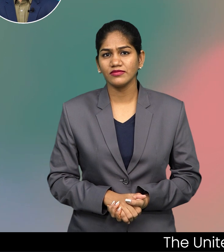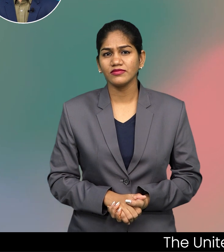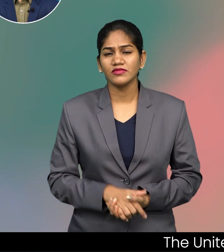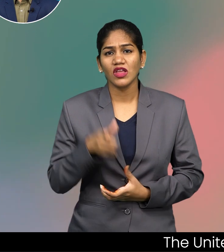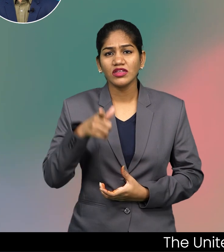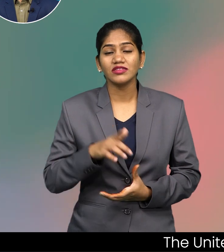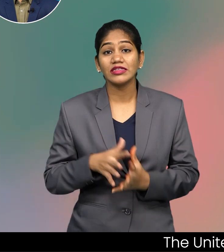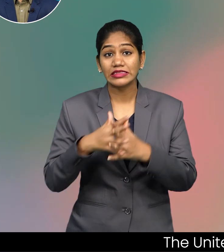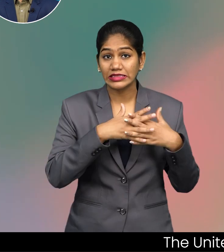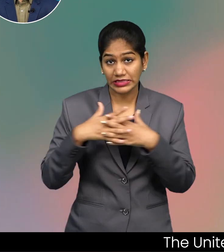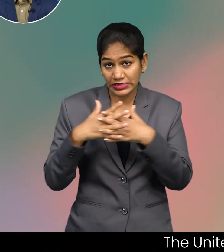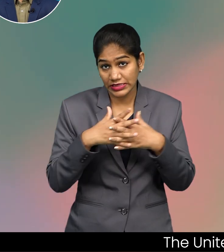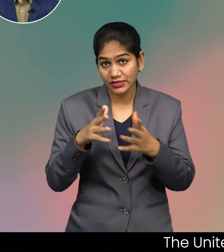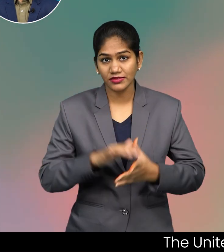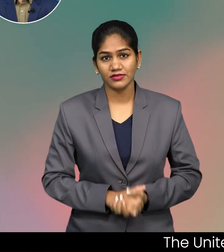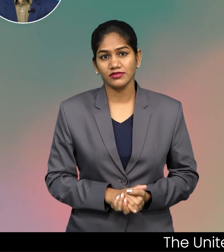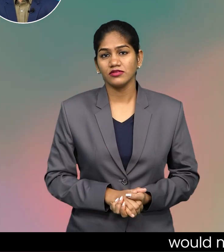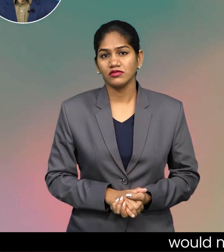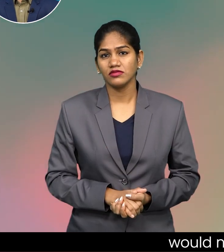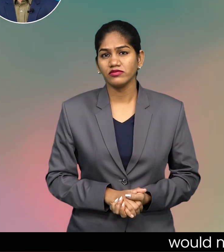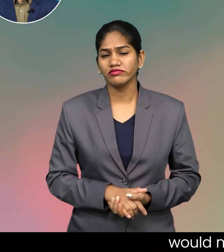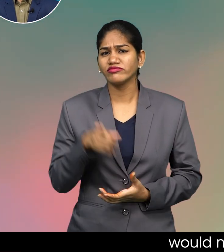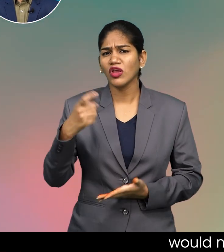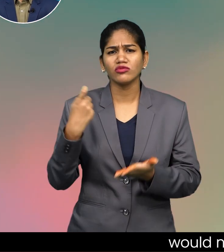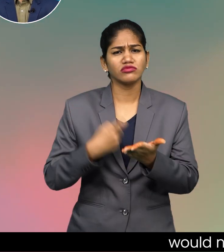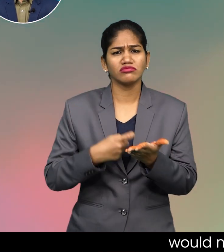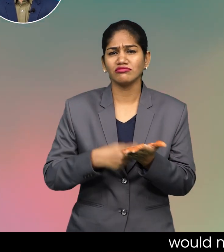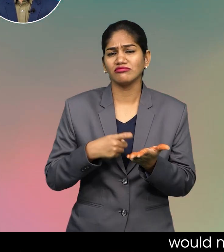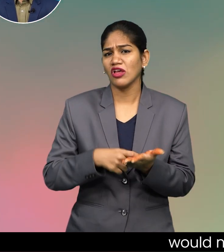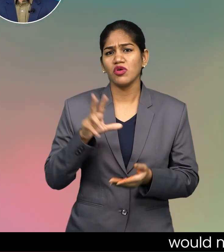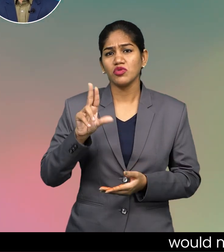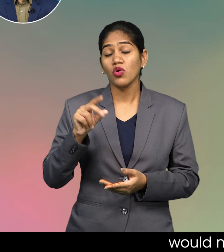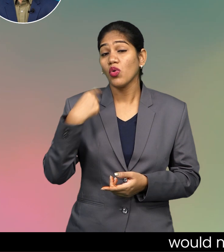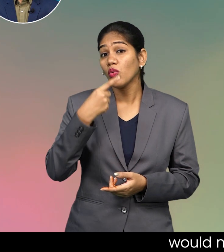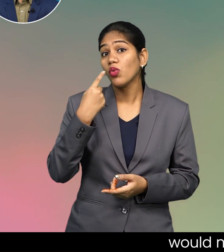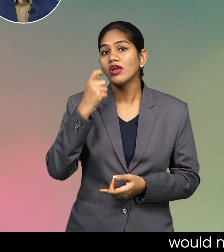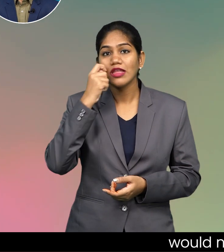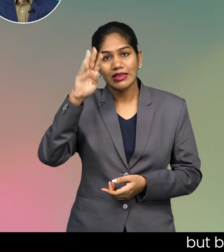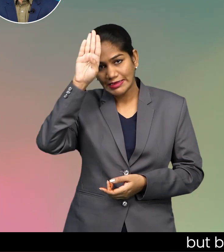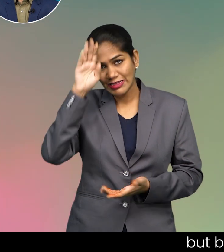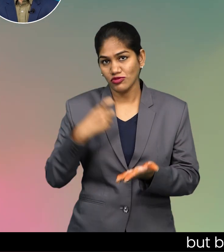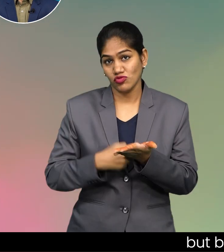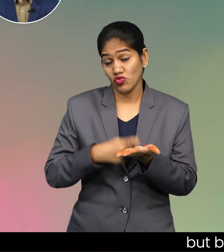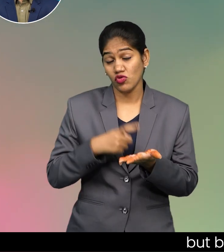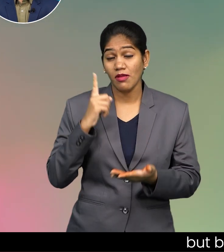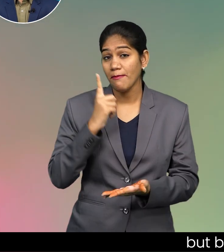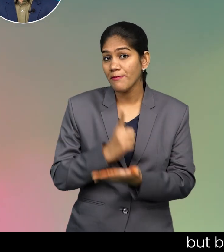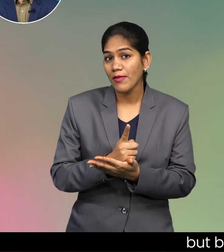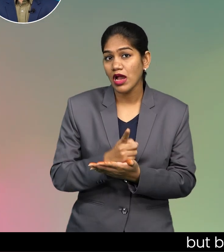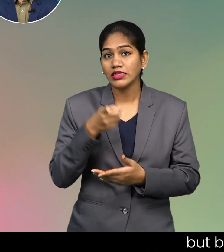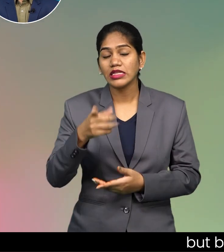The United States of America would not be ruled by kings but